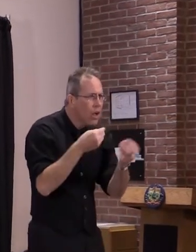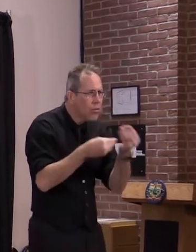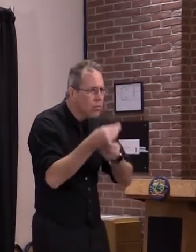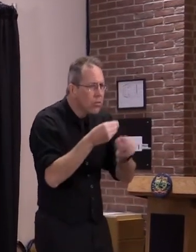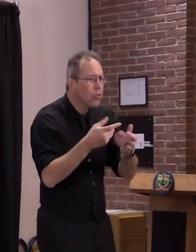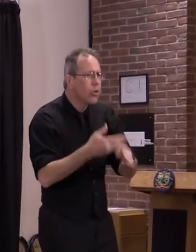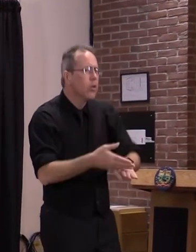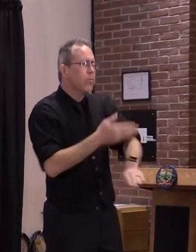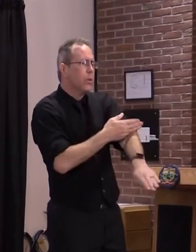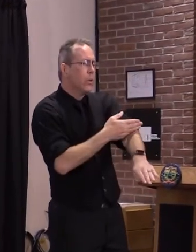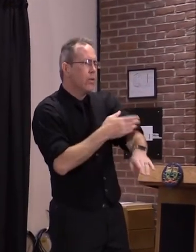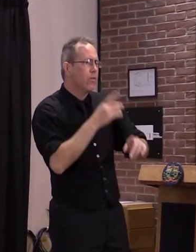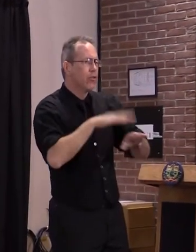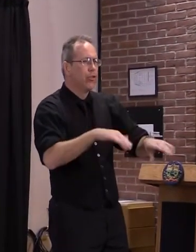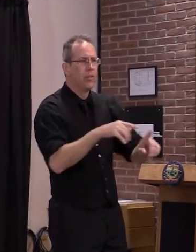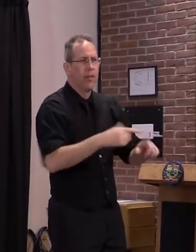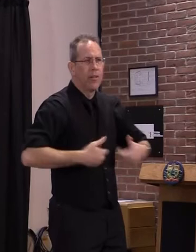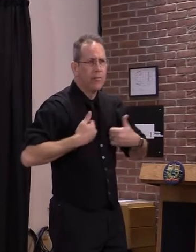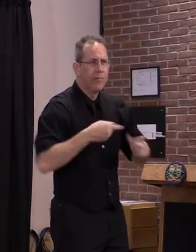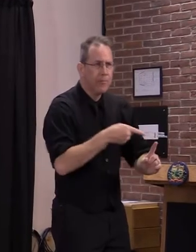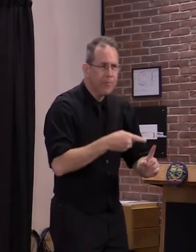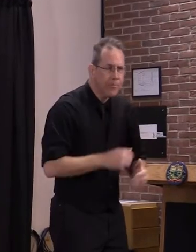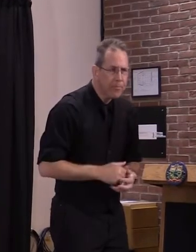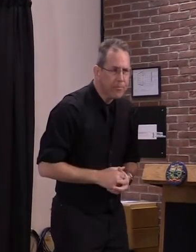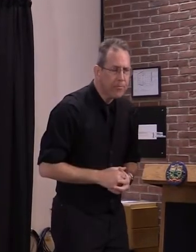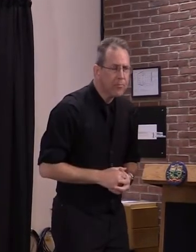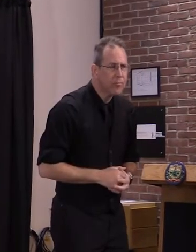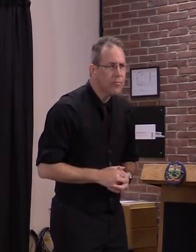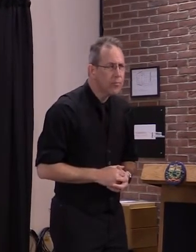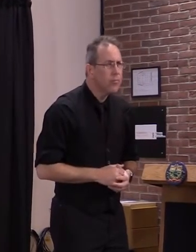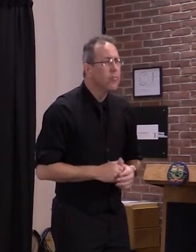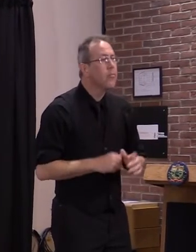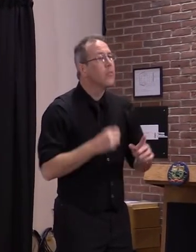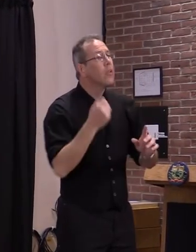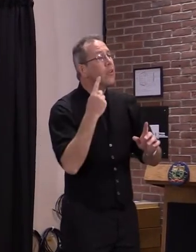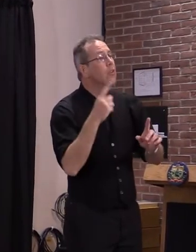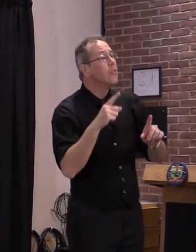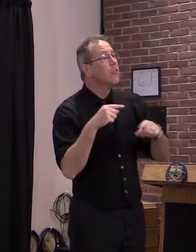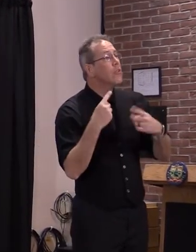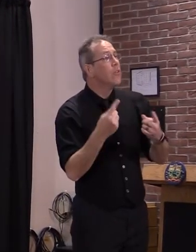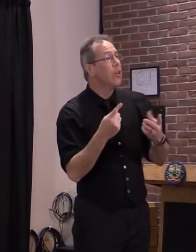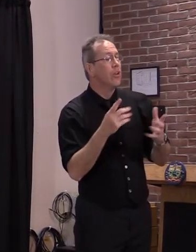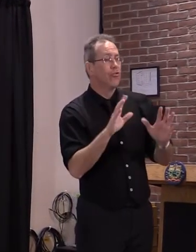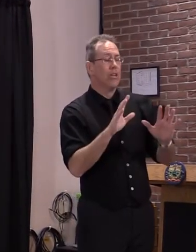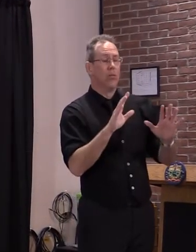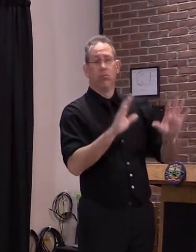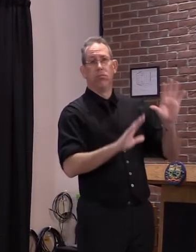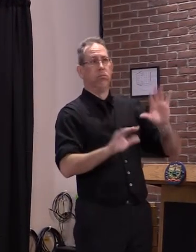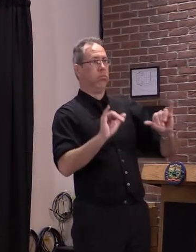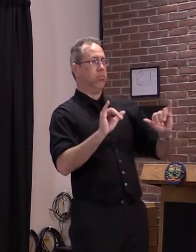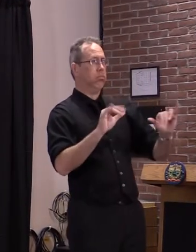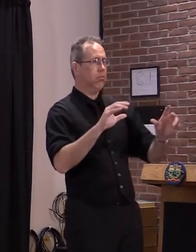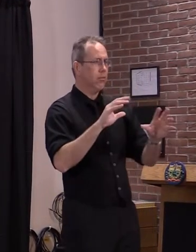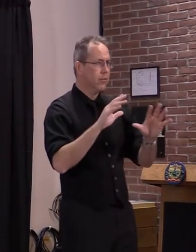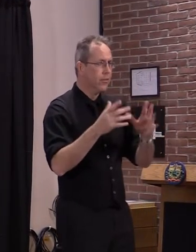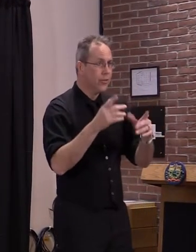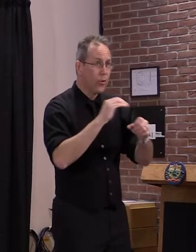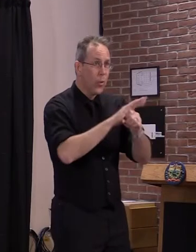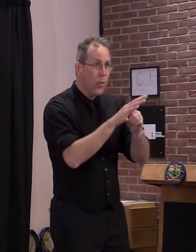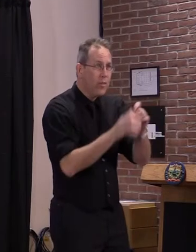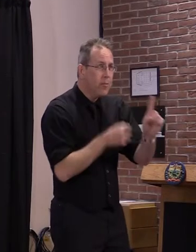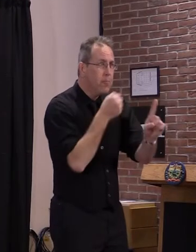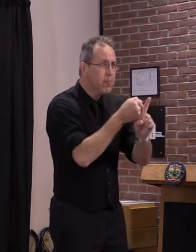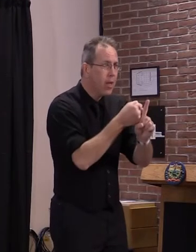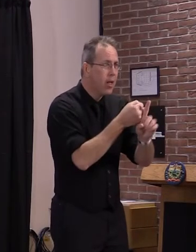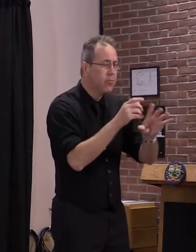to a certain extent because we've had to navigate the variants of the virus, so to speak, and there's limited capacity for us to really